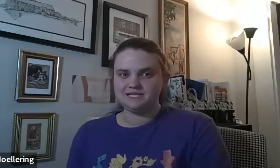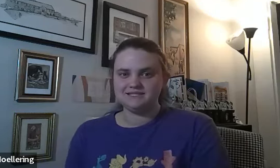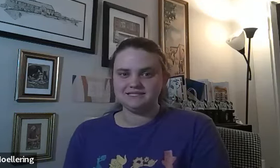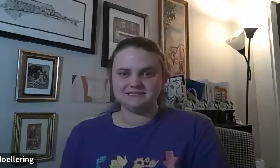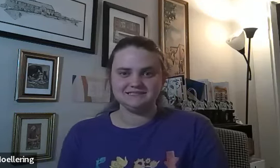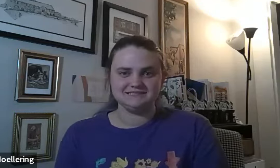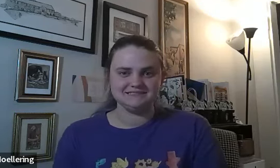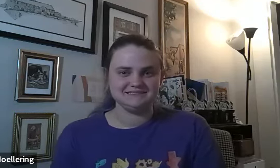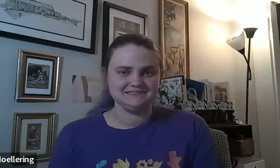million.